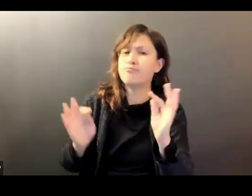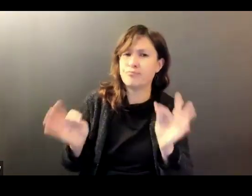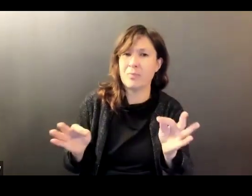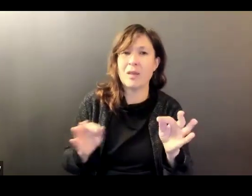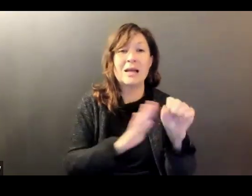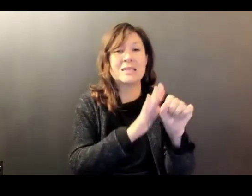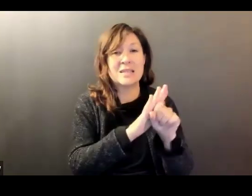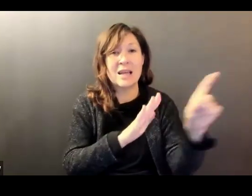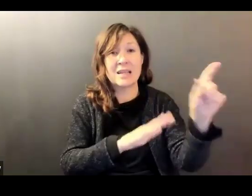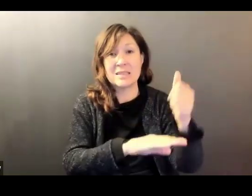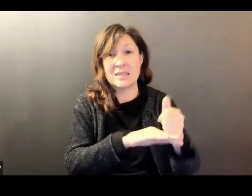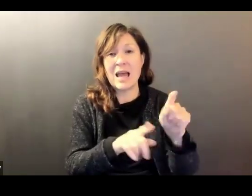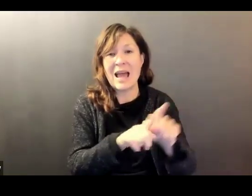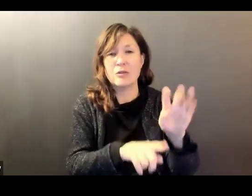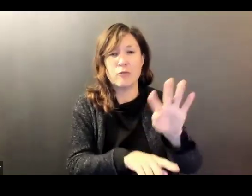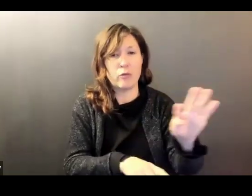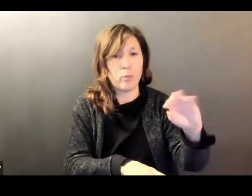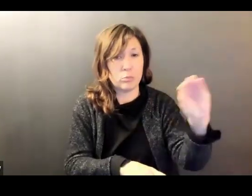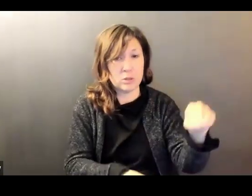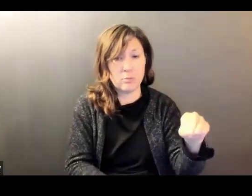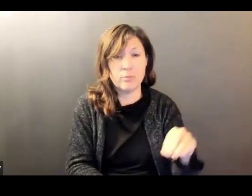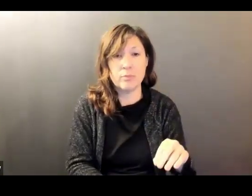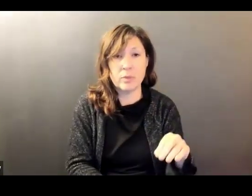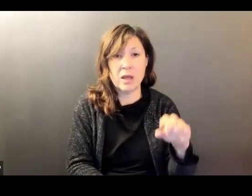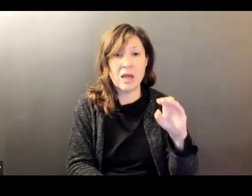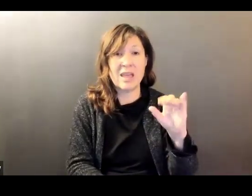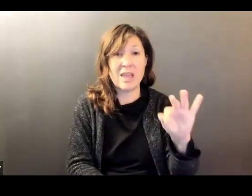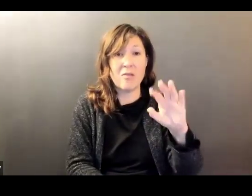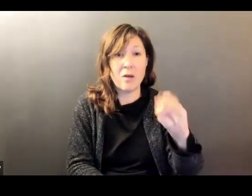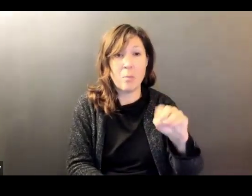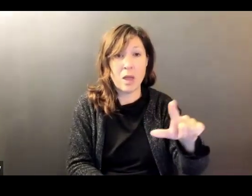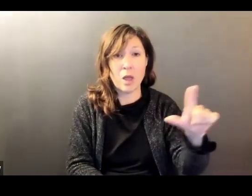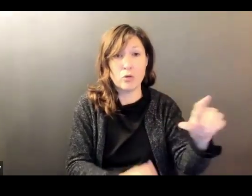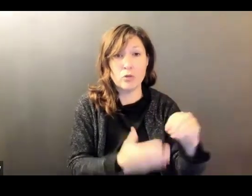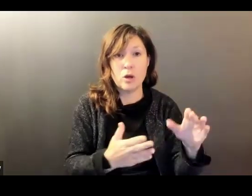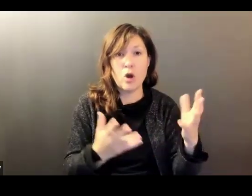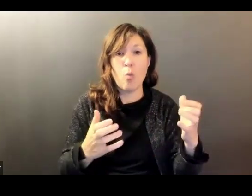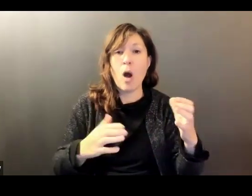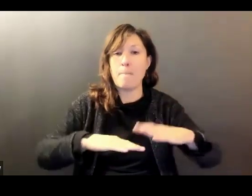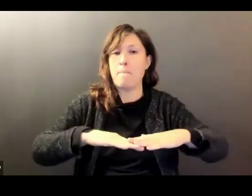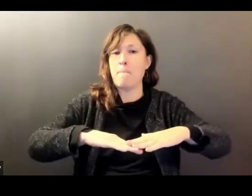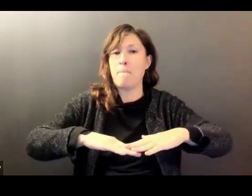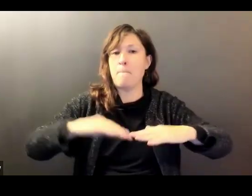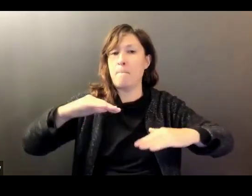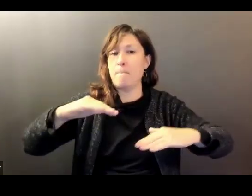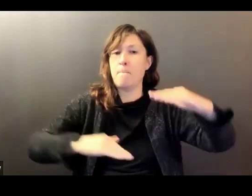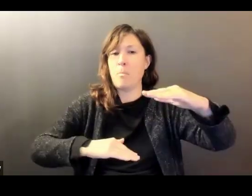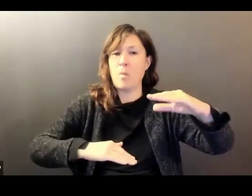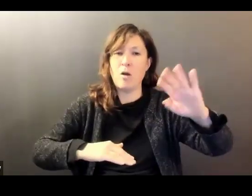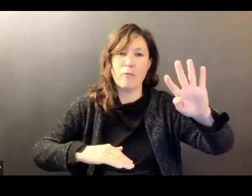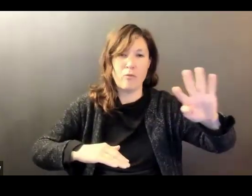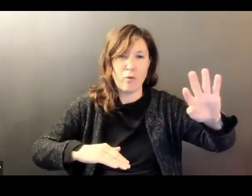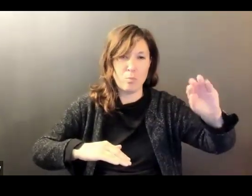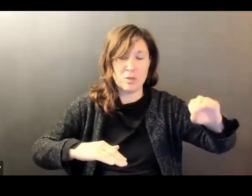sets the target at 44% for multilingual learners, and we would like to outpace that. That's helpful. Just setting